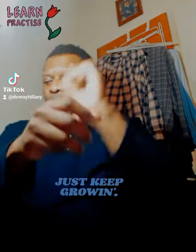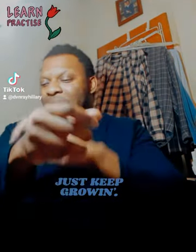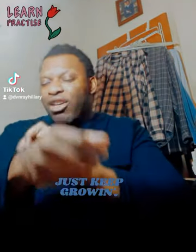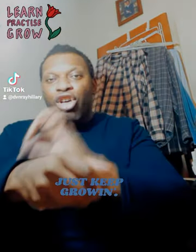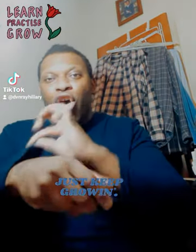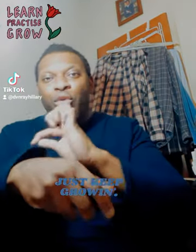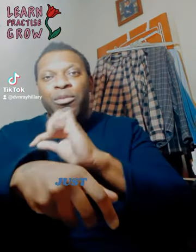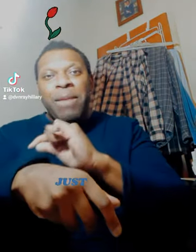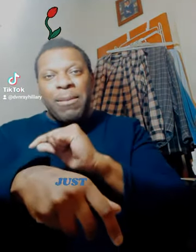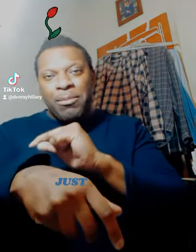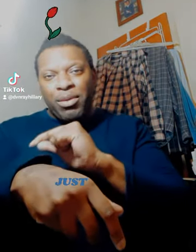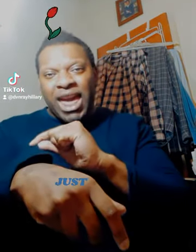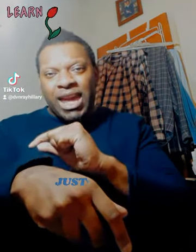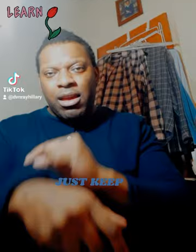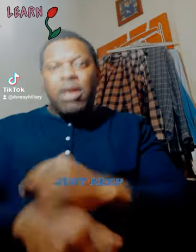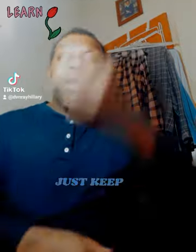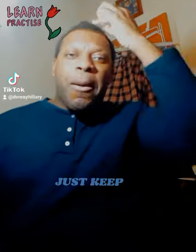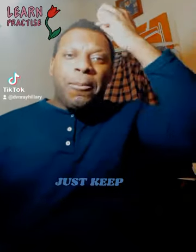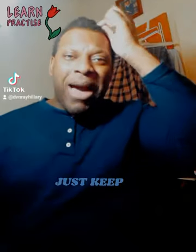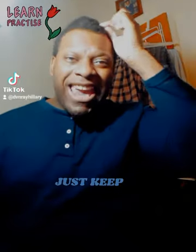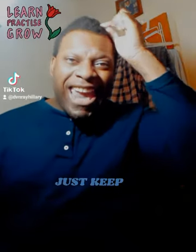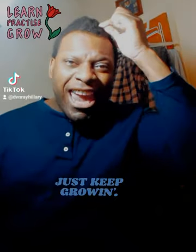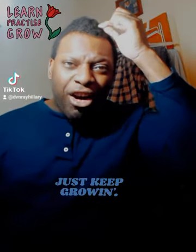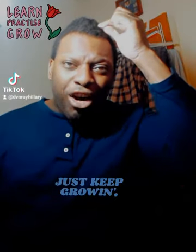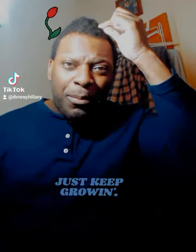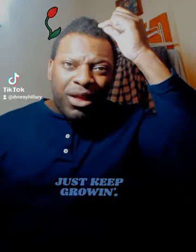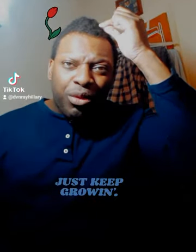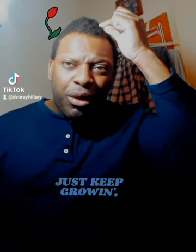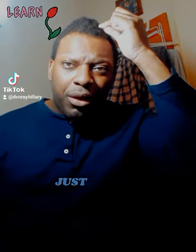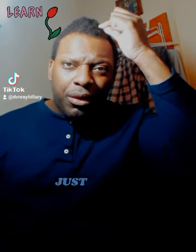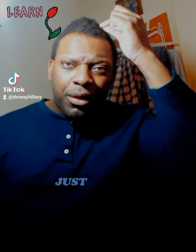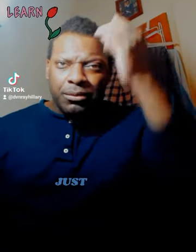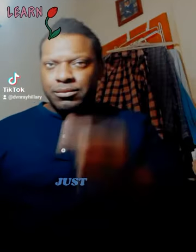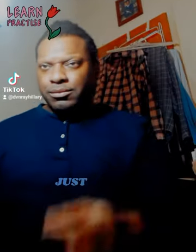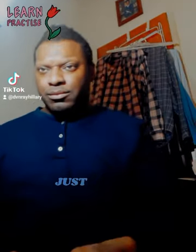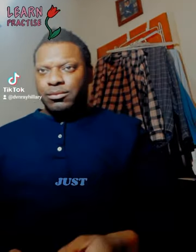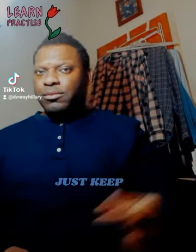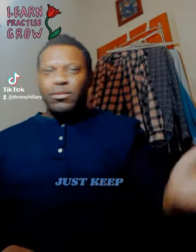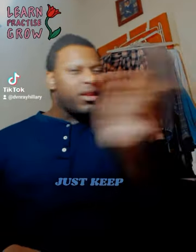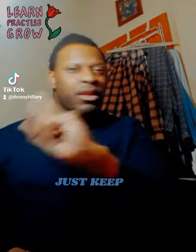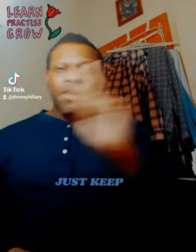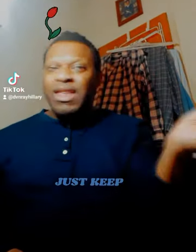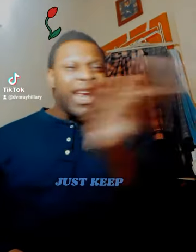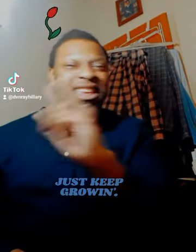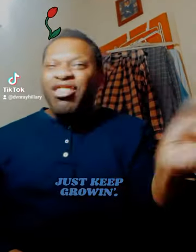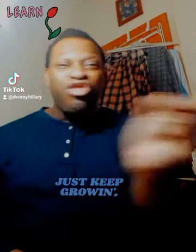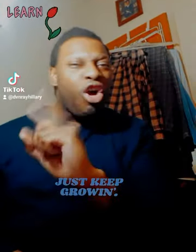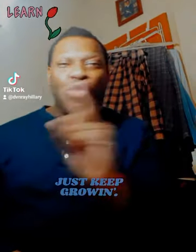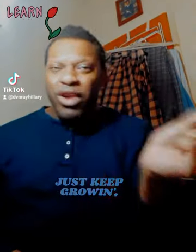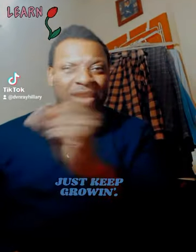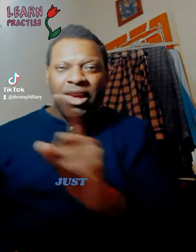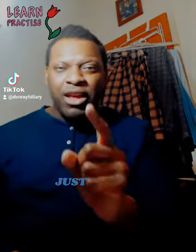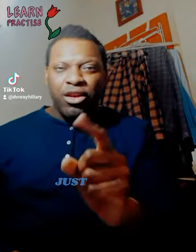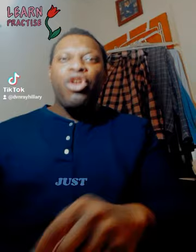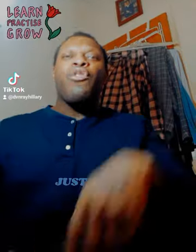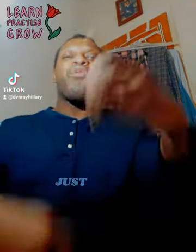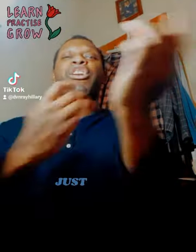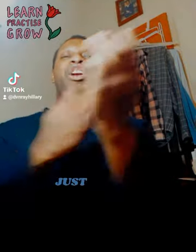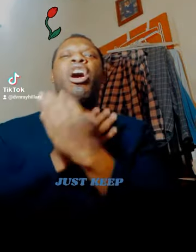My clothes may be plain, my hair a bit thrilled. This is no reason for your